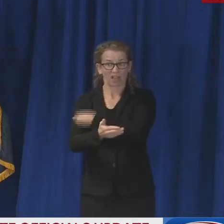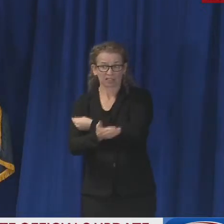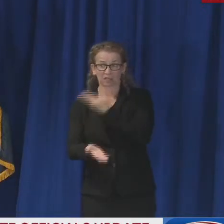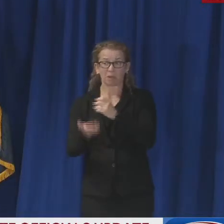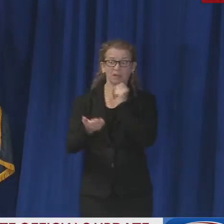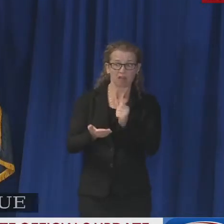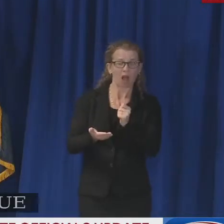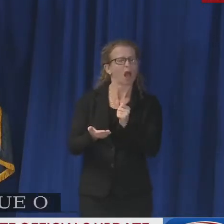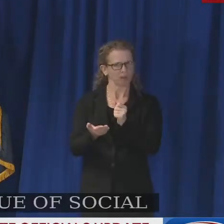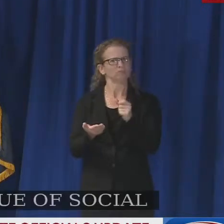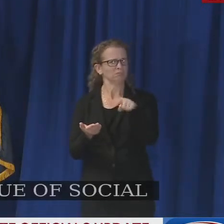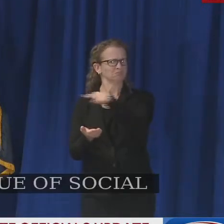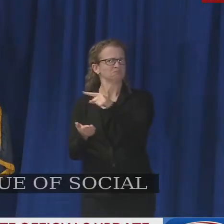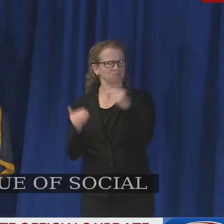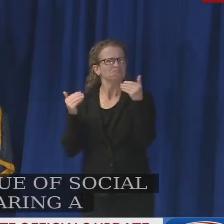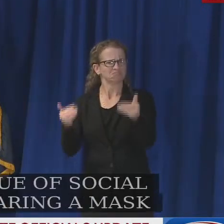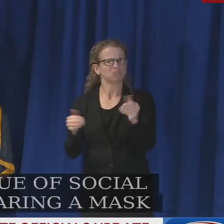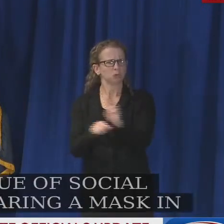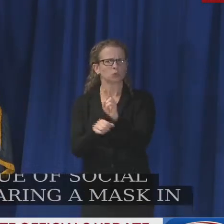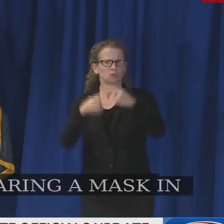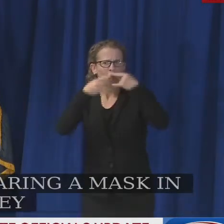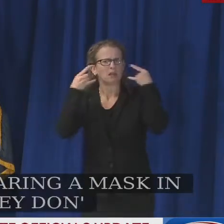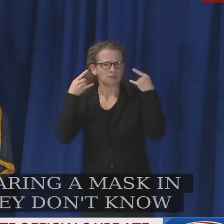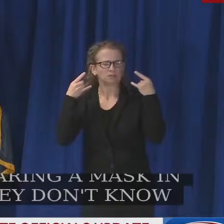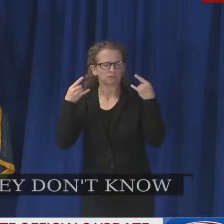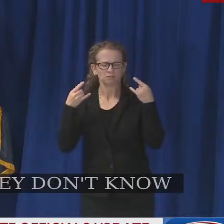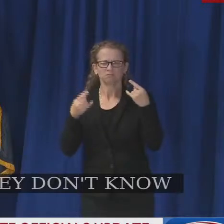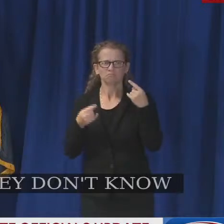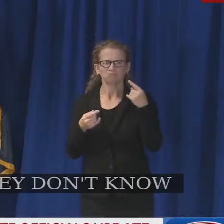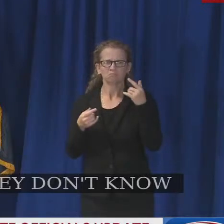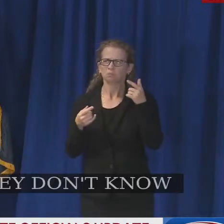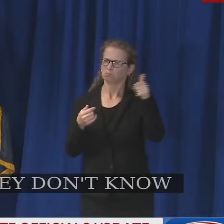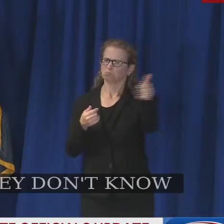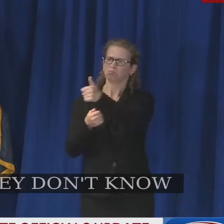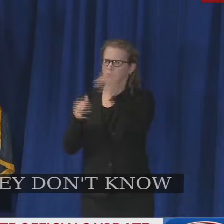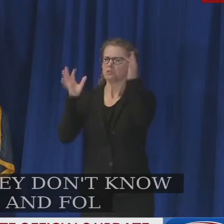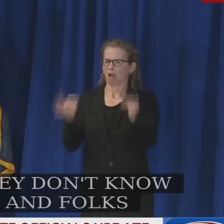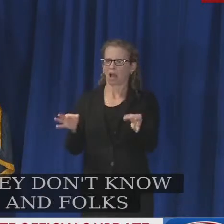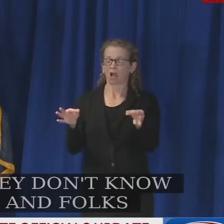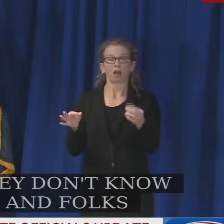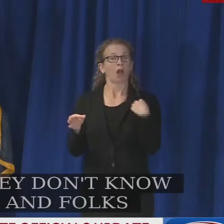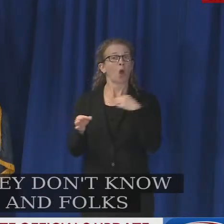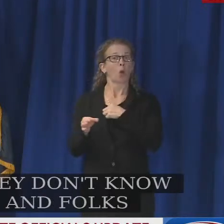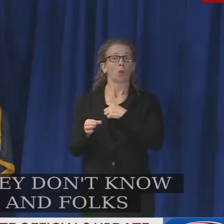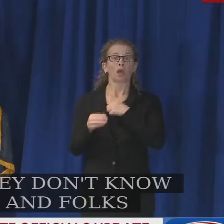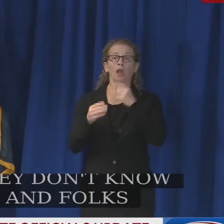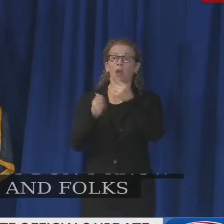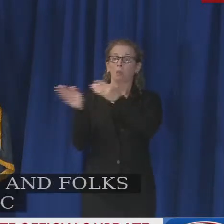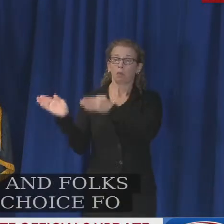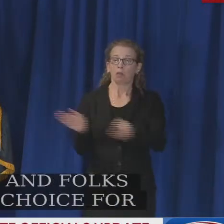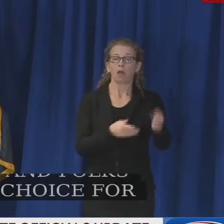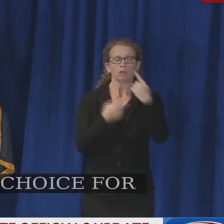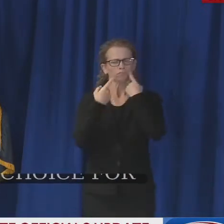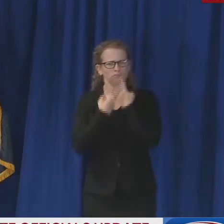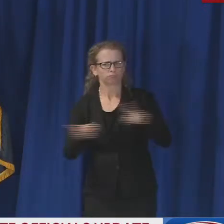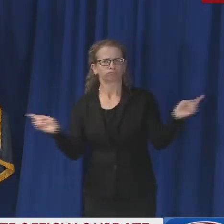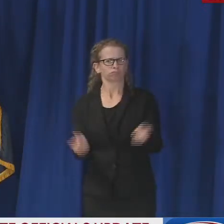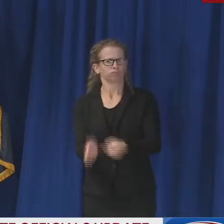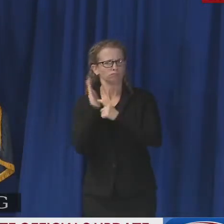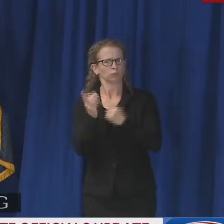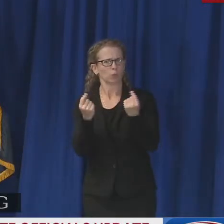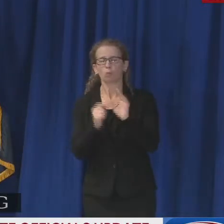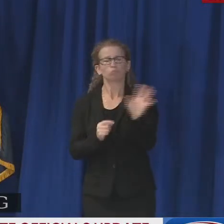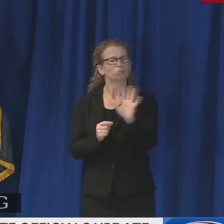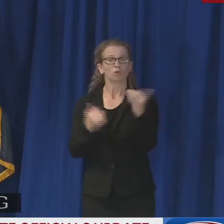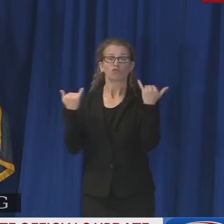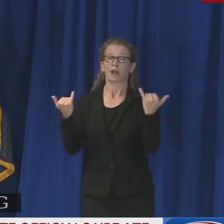And folks have to make that choice for themselves. We're not looking to institute more mandates and restrictions and all of that kind of stuff. There is no state